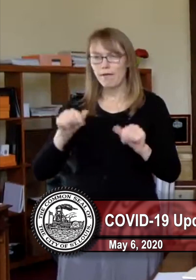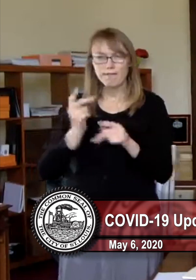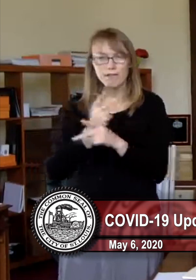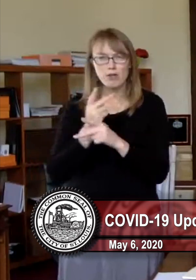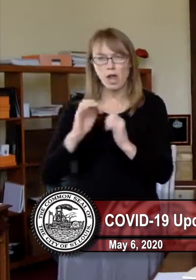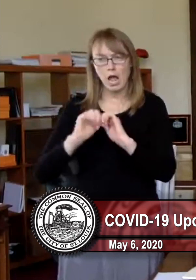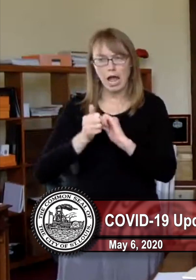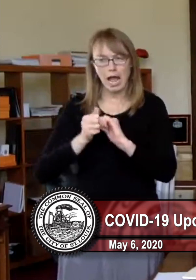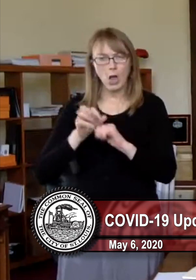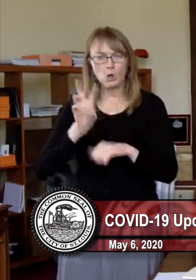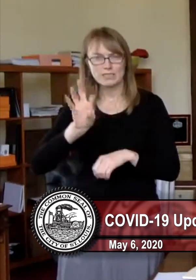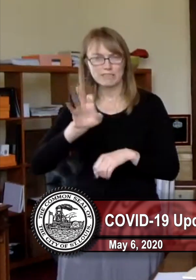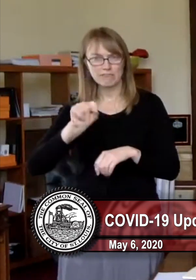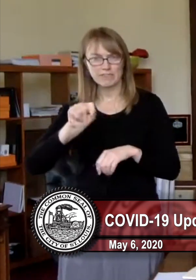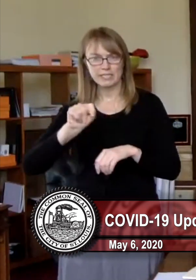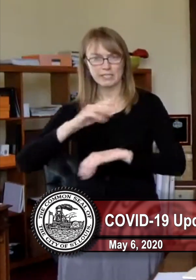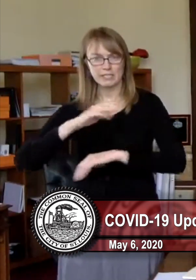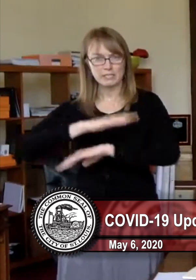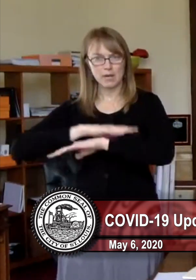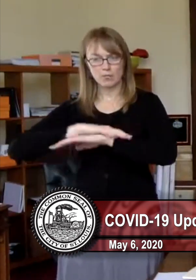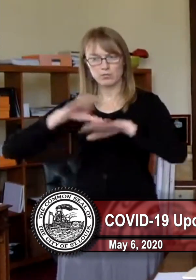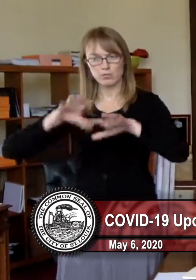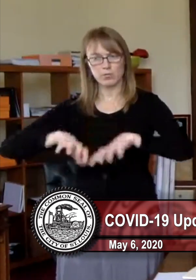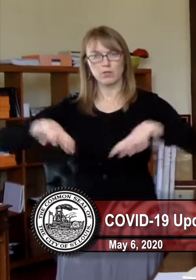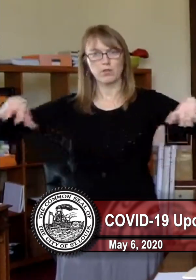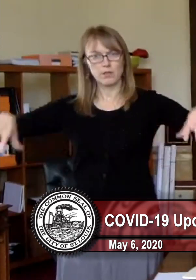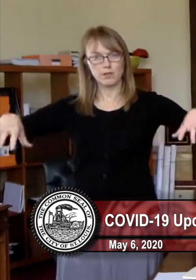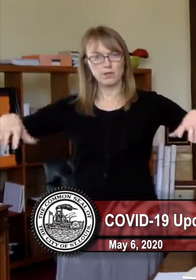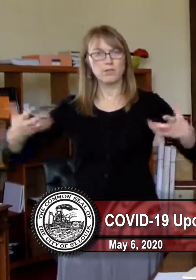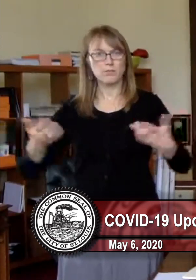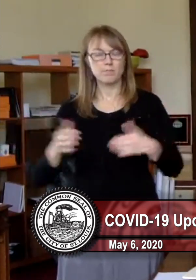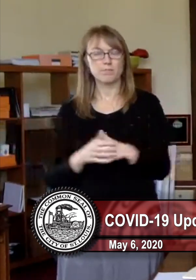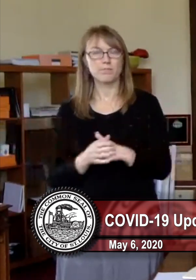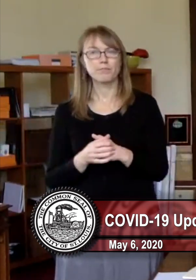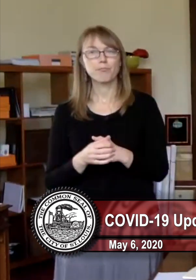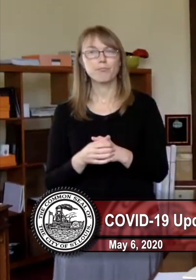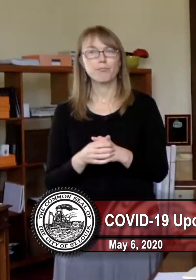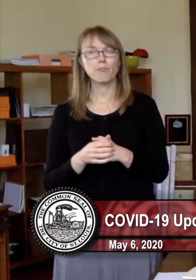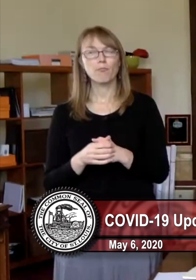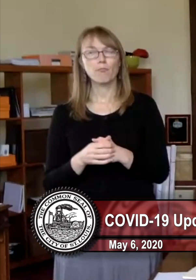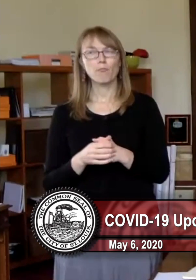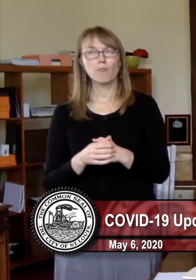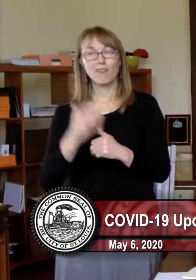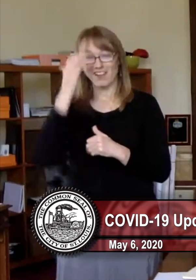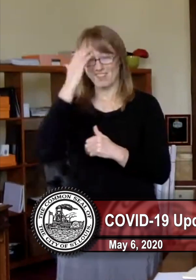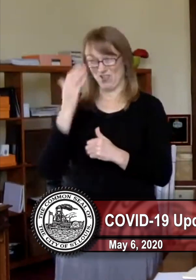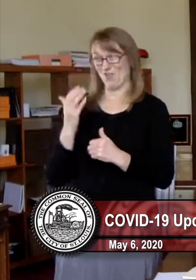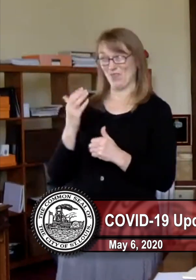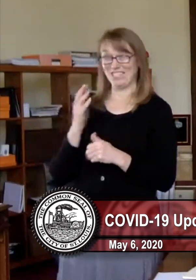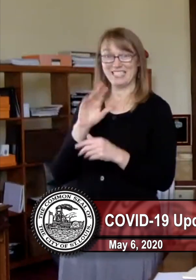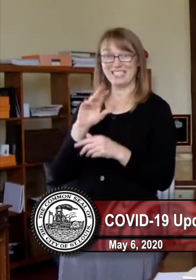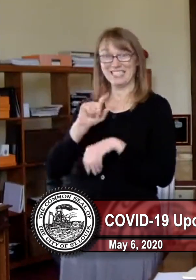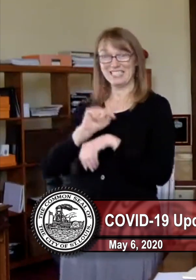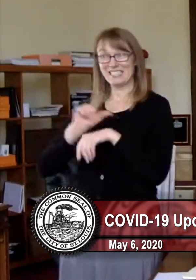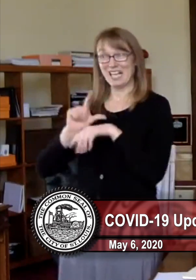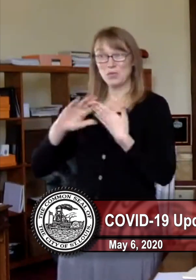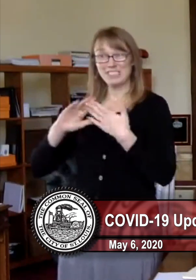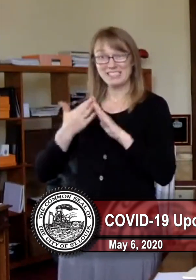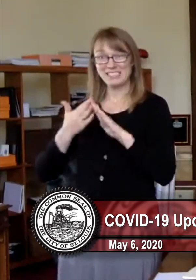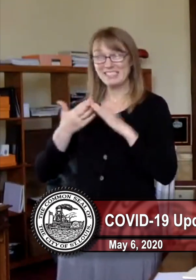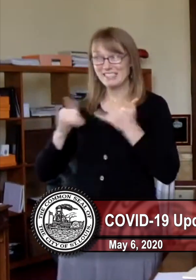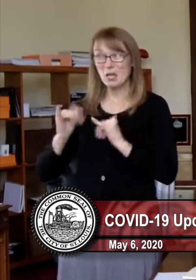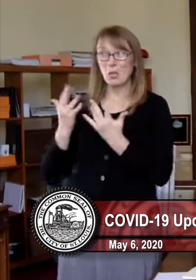thing. Mayor, you mentioned that the city is waiting on an order of 200,000 COVID-19 tests. Mm-hmm.